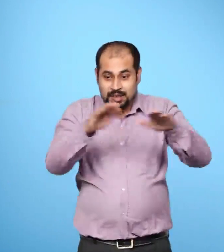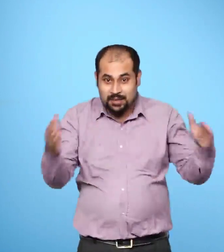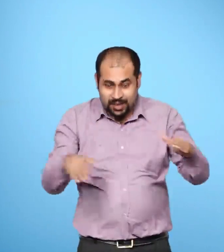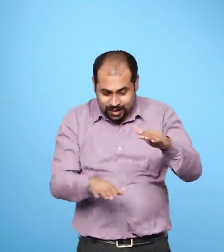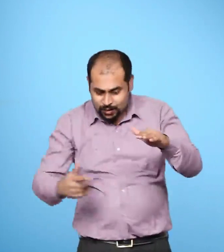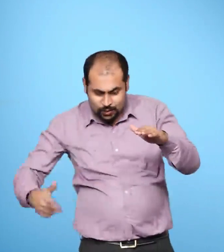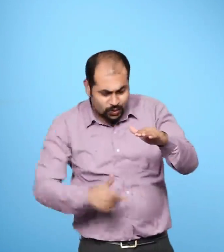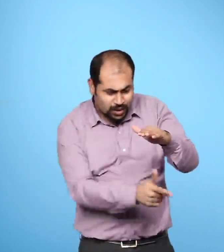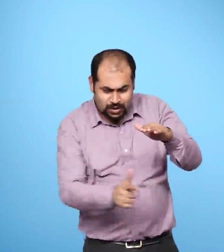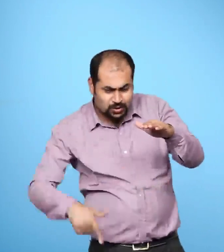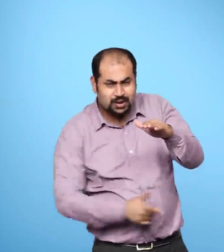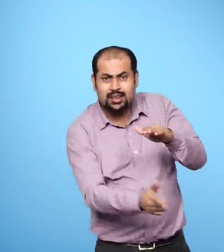tables,